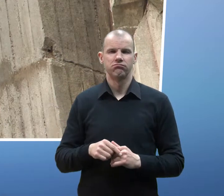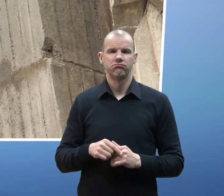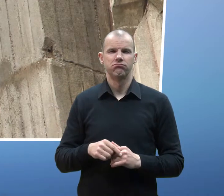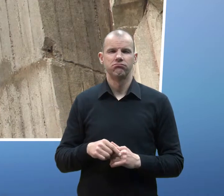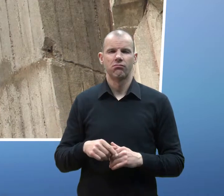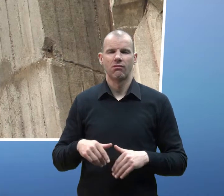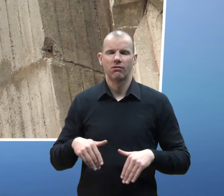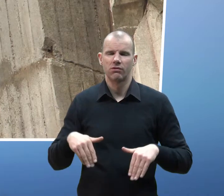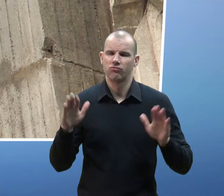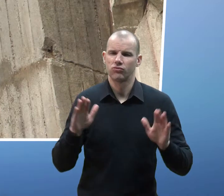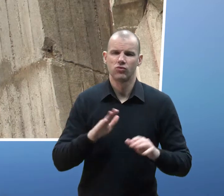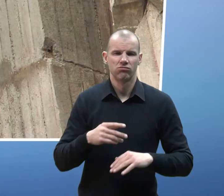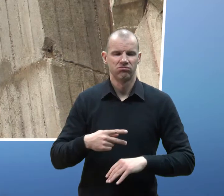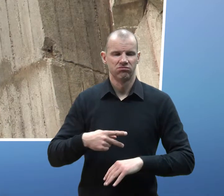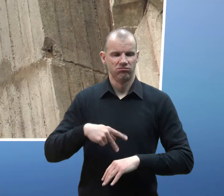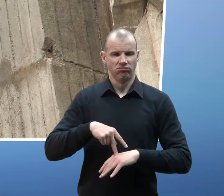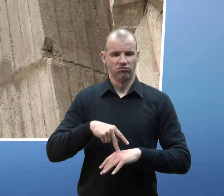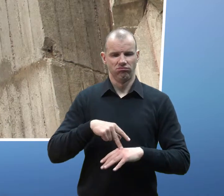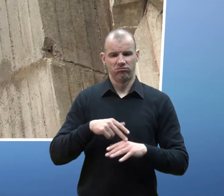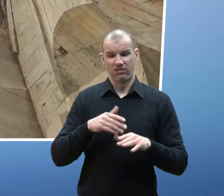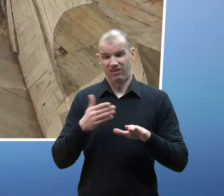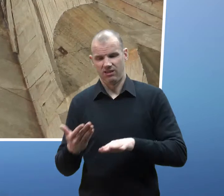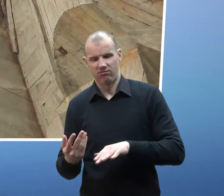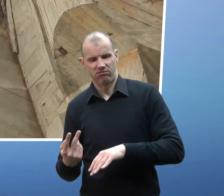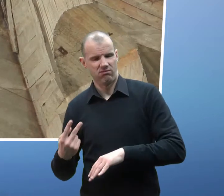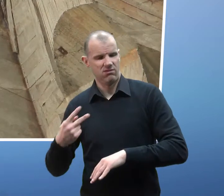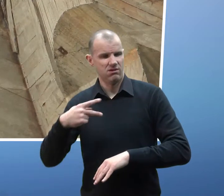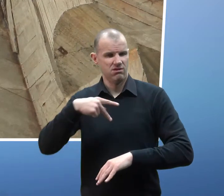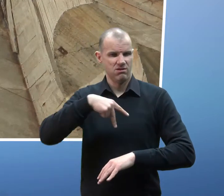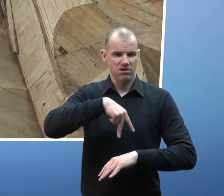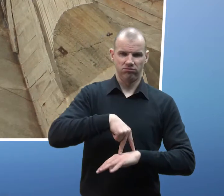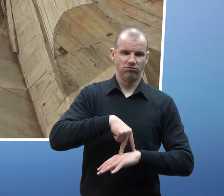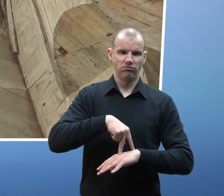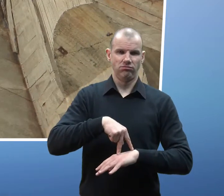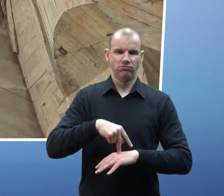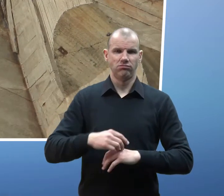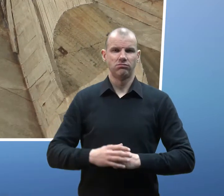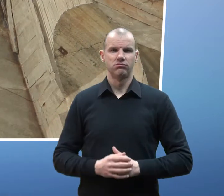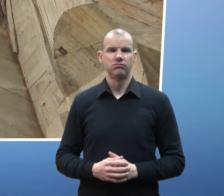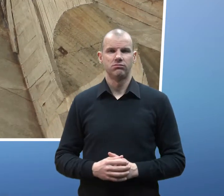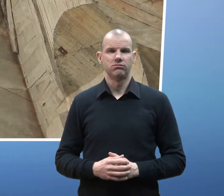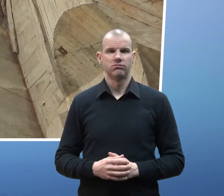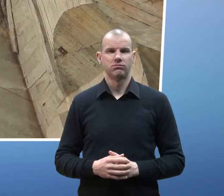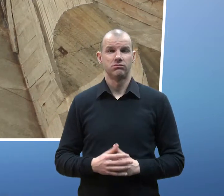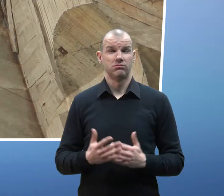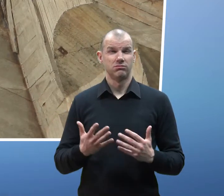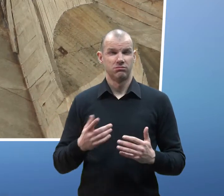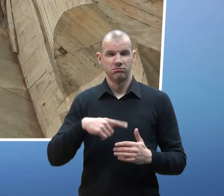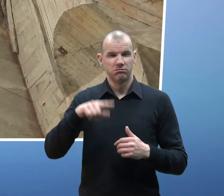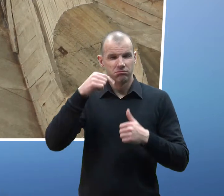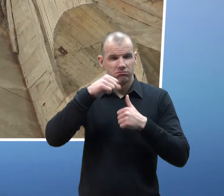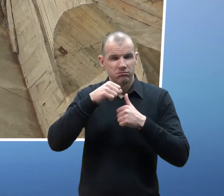the grave pit. The monument is the symbol of the falling and rising world.